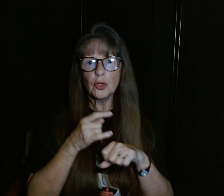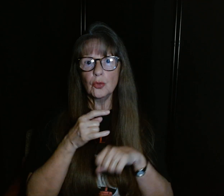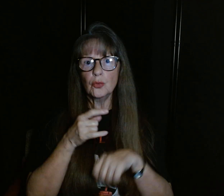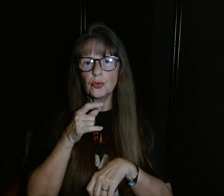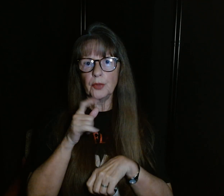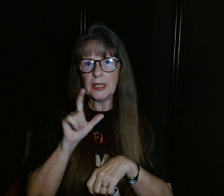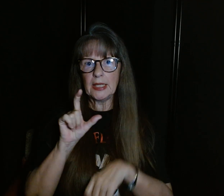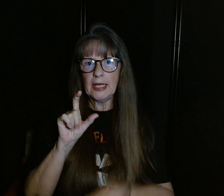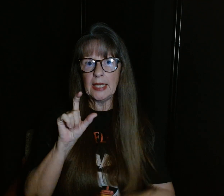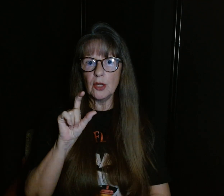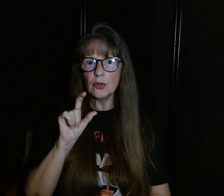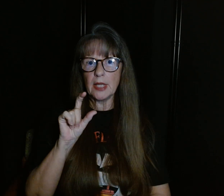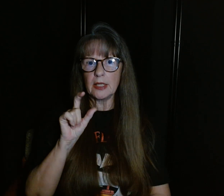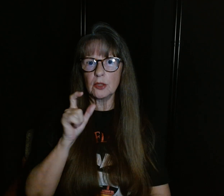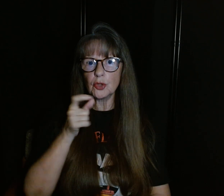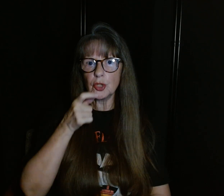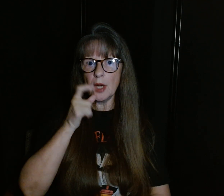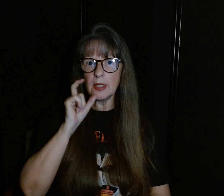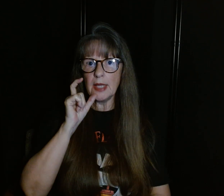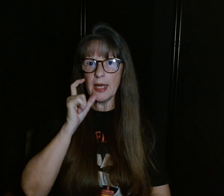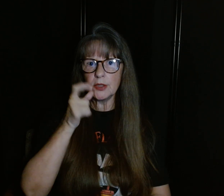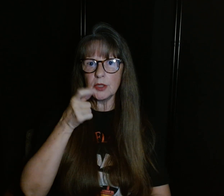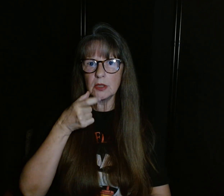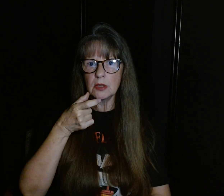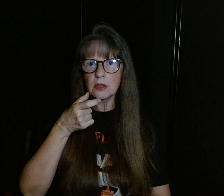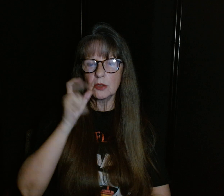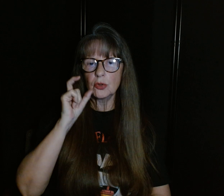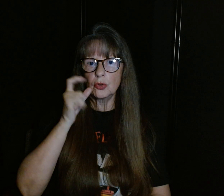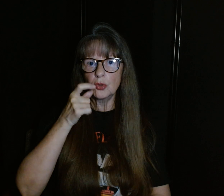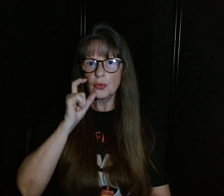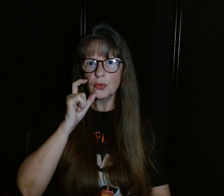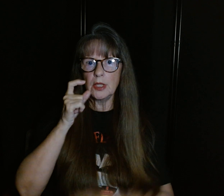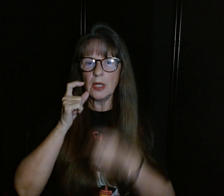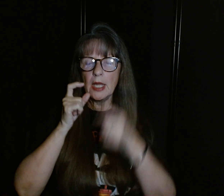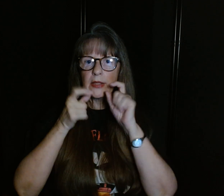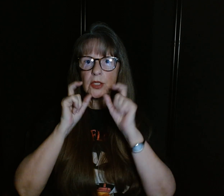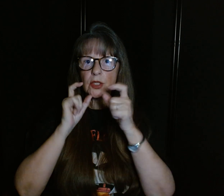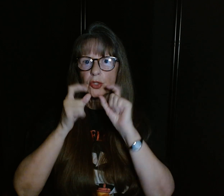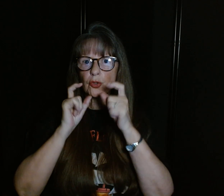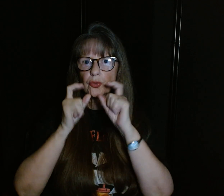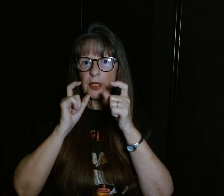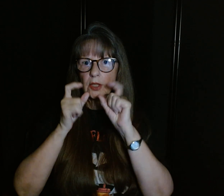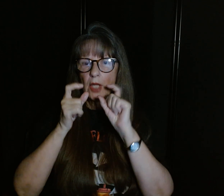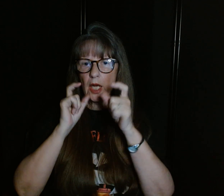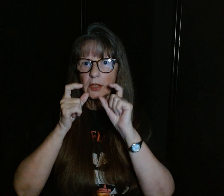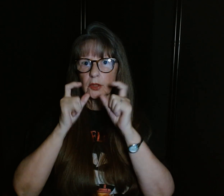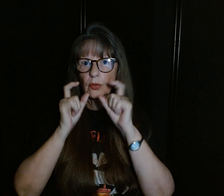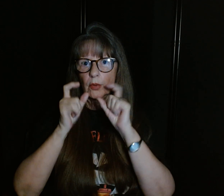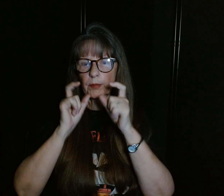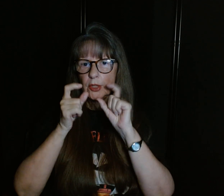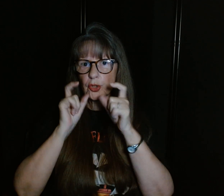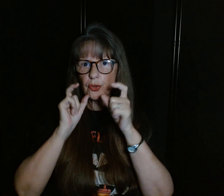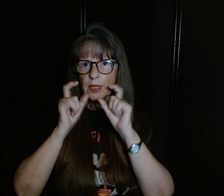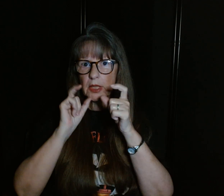you drink? And I use like a little shot glass. Do you drink? This is to drink a lot or binge